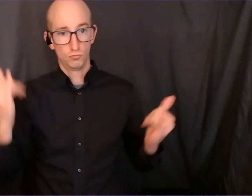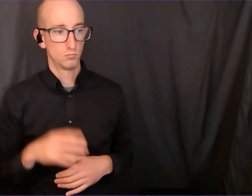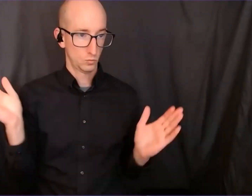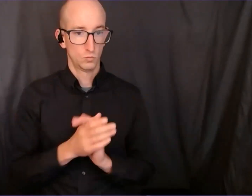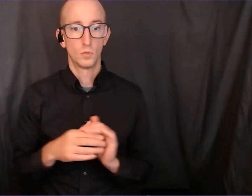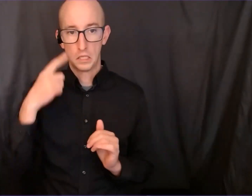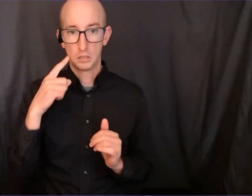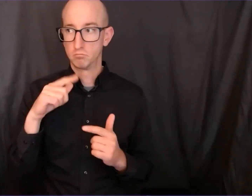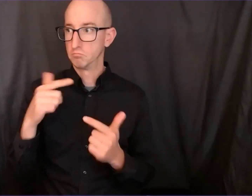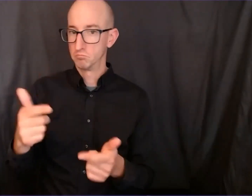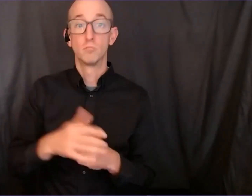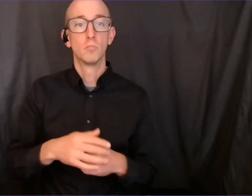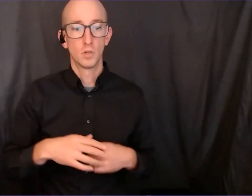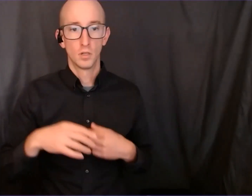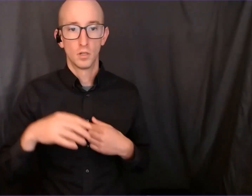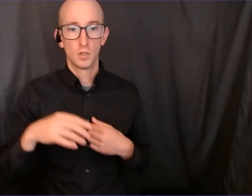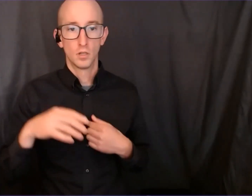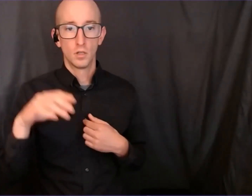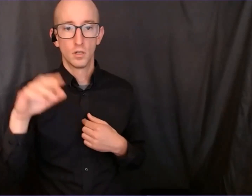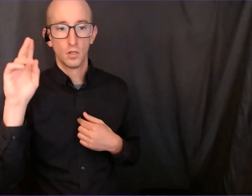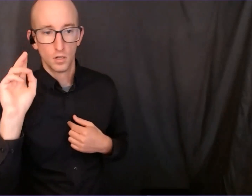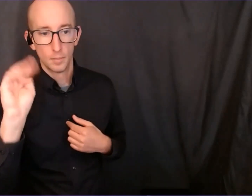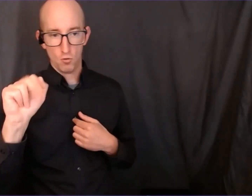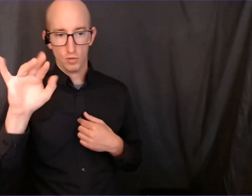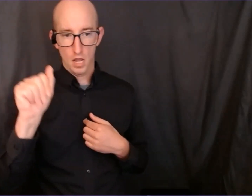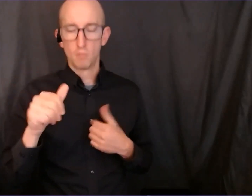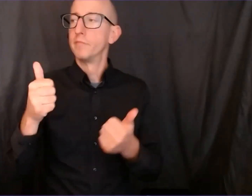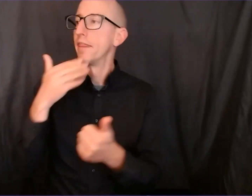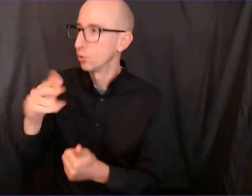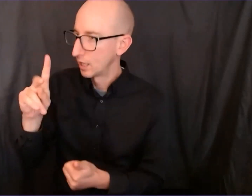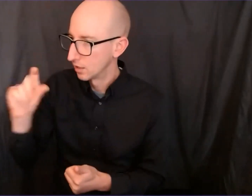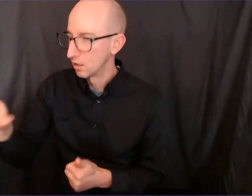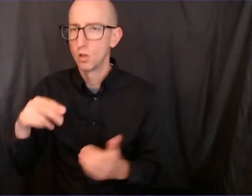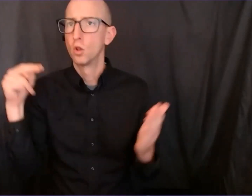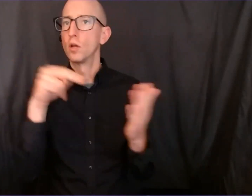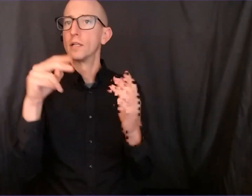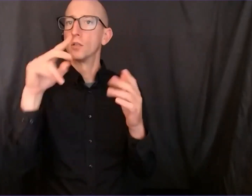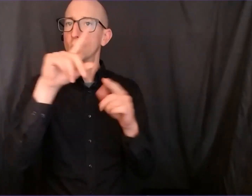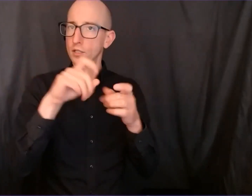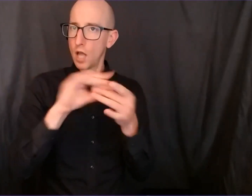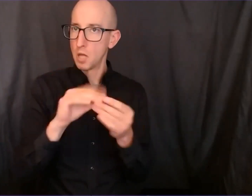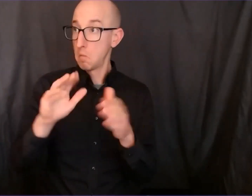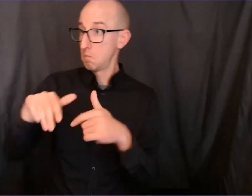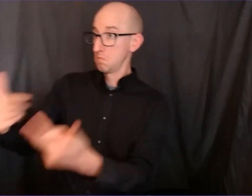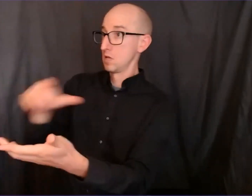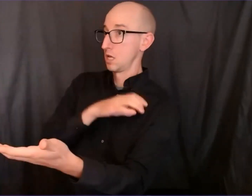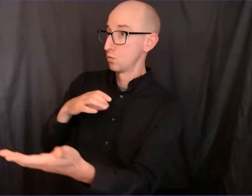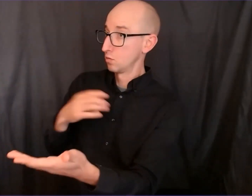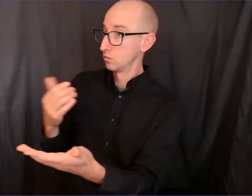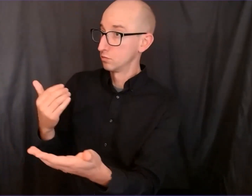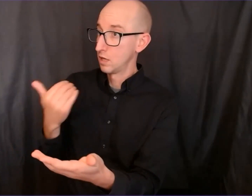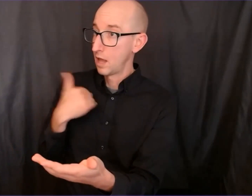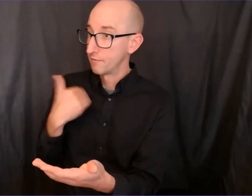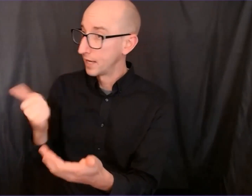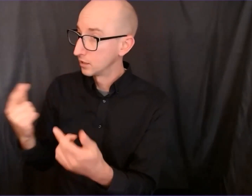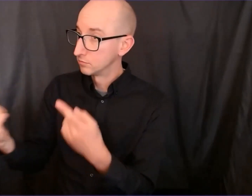So Thank you, Council. So looking at the questions or comments first, I'll open it to the council if anyone has a clarifying question or